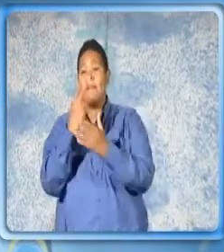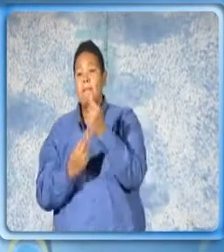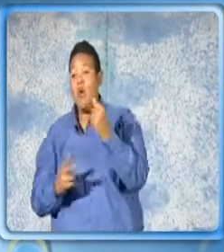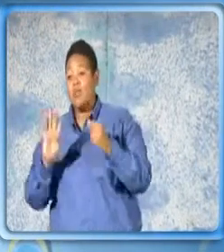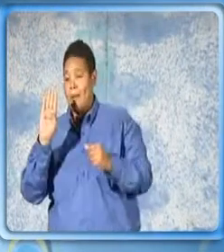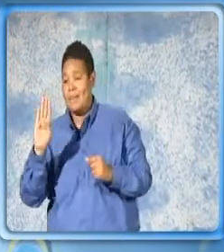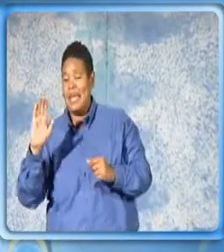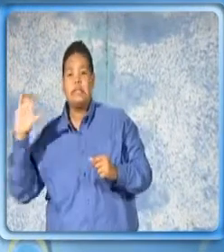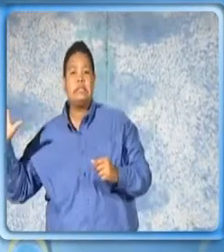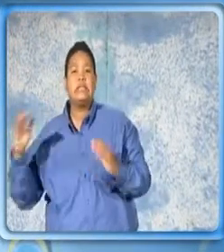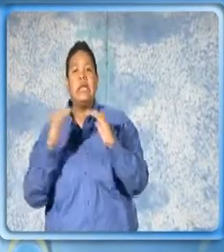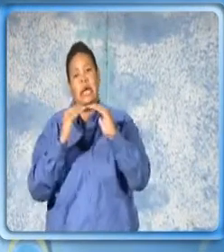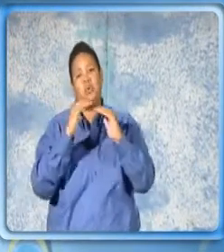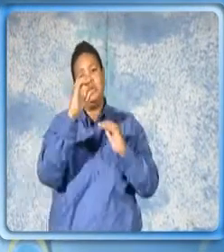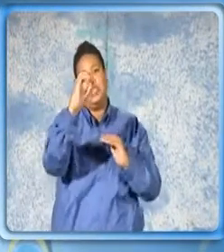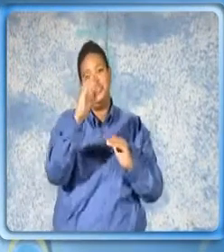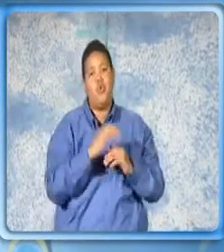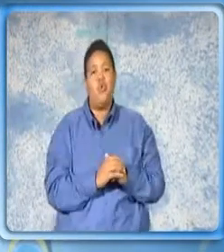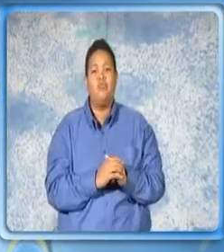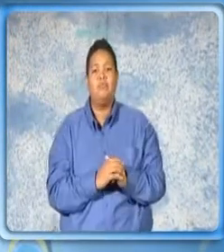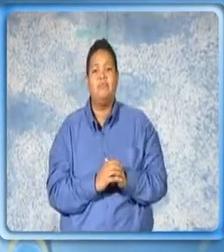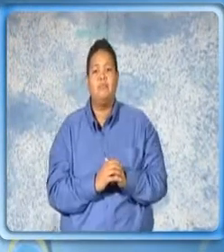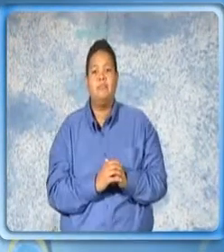and c are equal to 0.